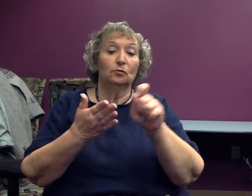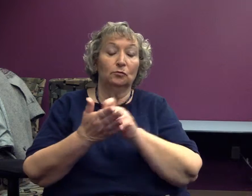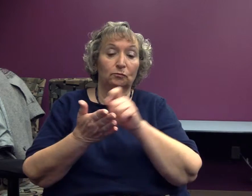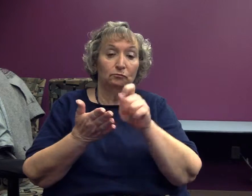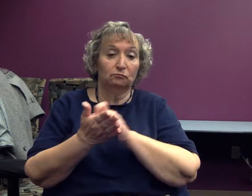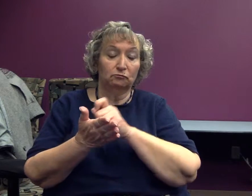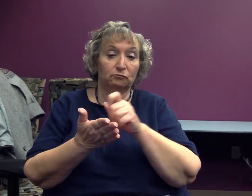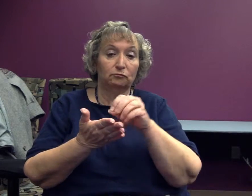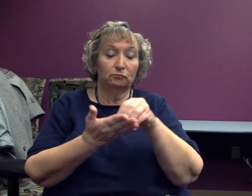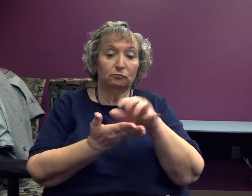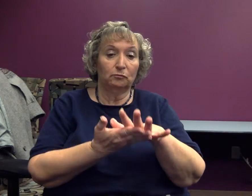First word.